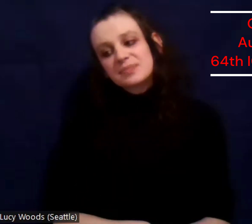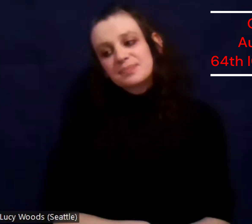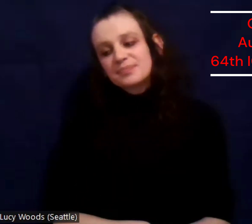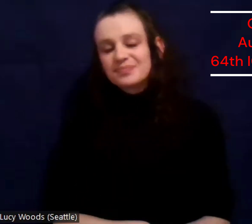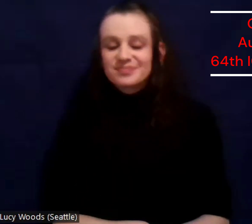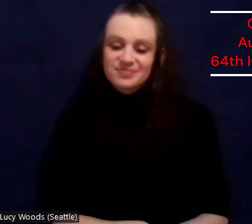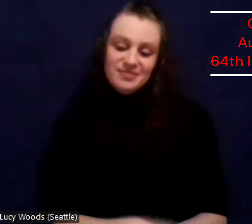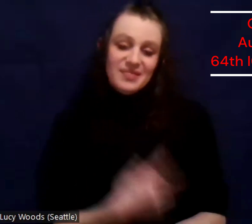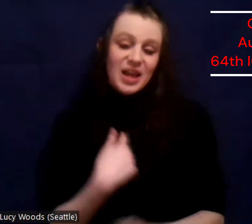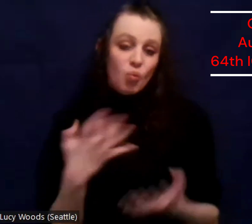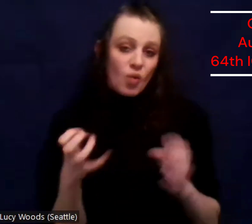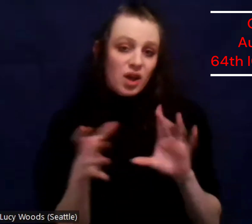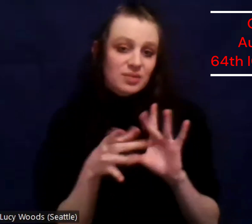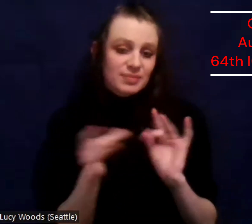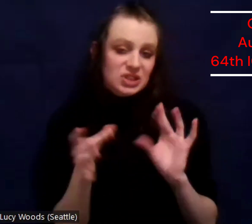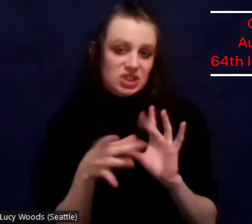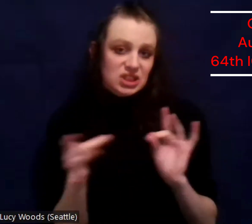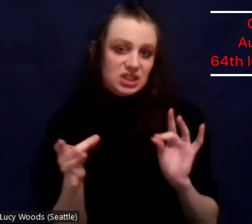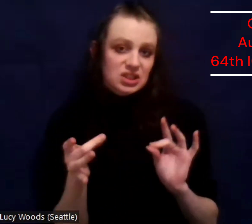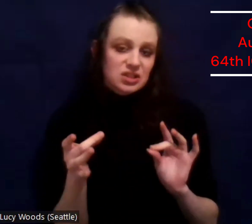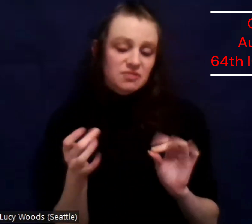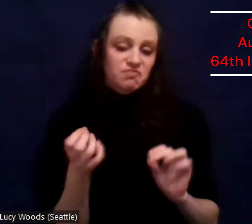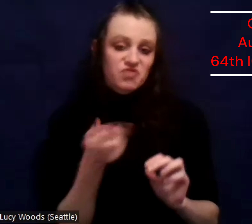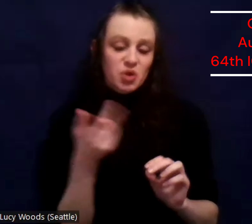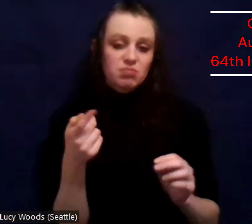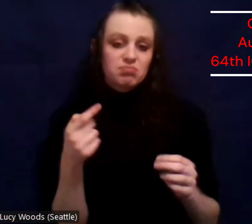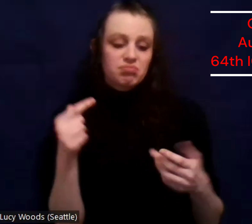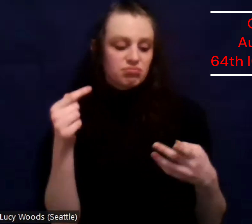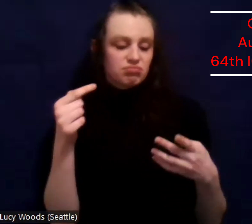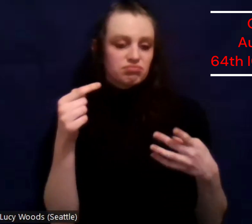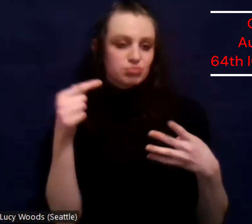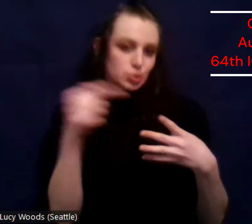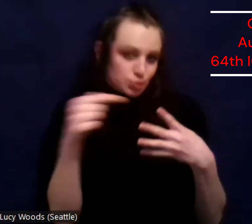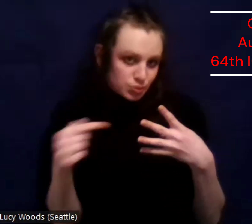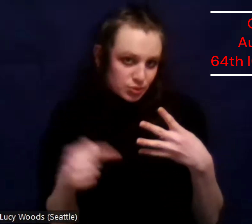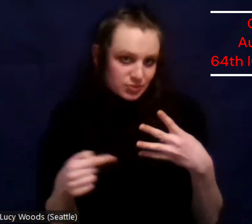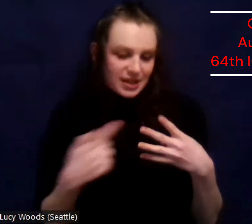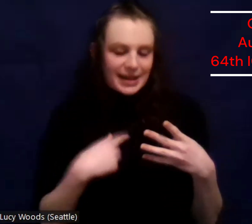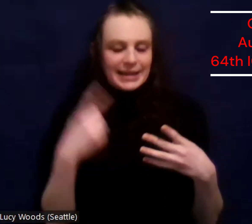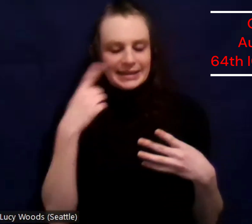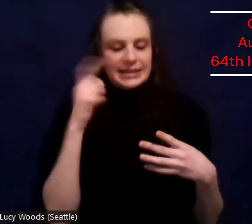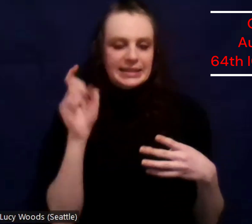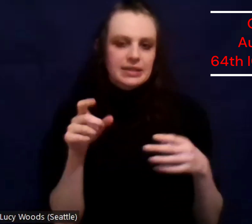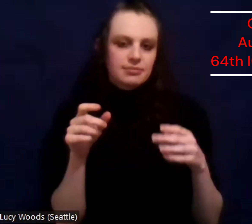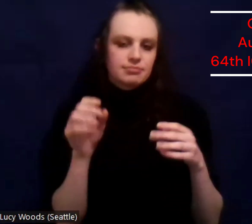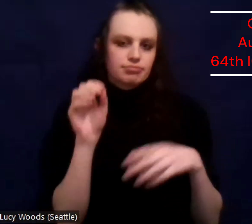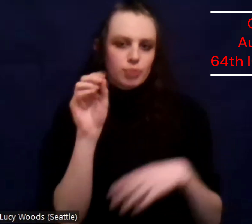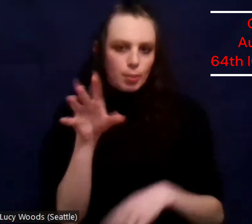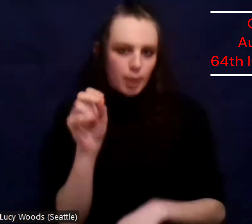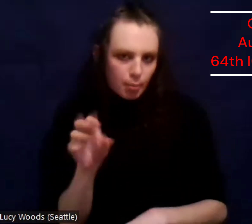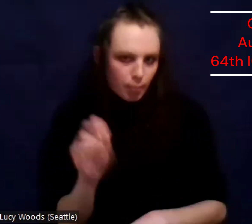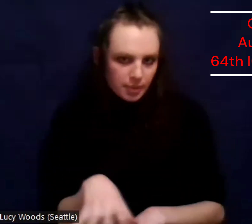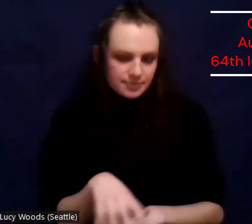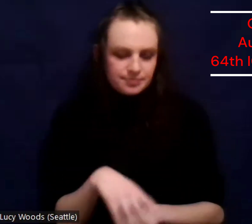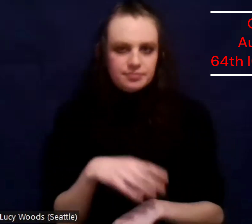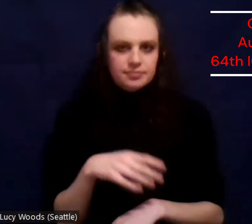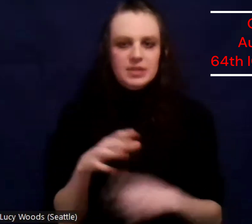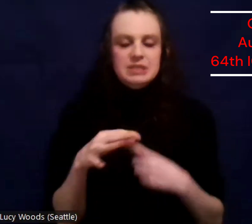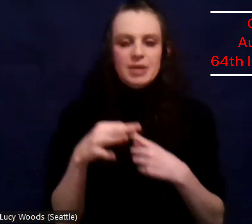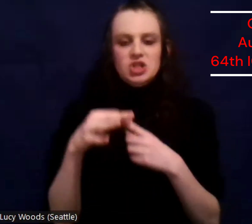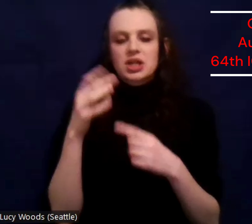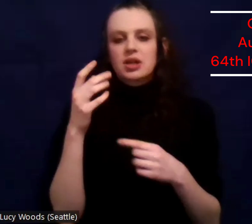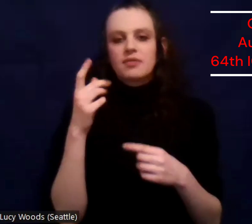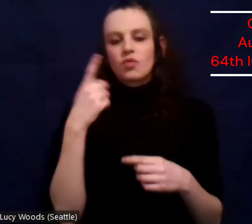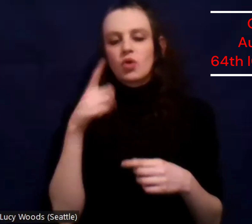I want to mention a couple of points in my sobriety that I think are worth mentioning, especially to you folks who put on the 5D group,